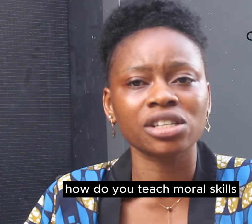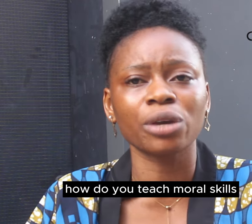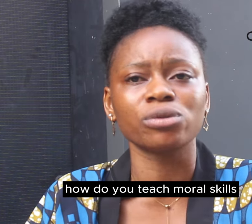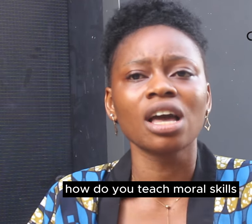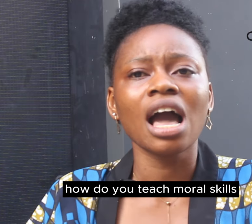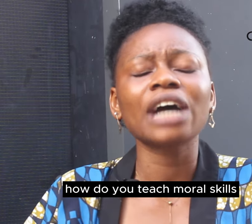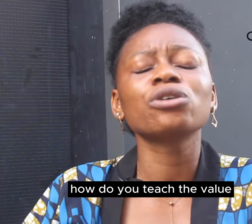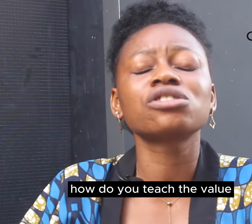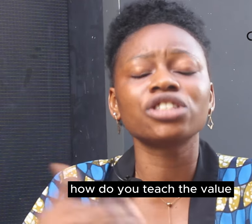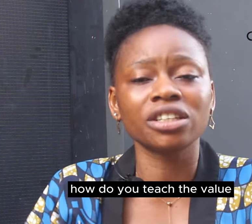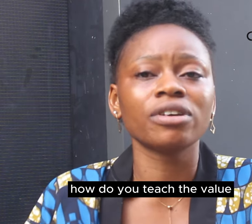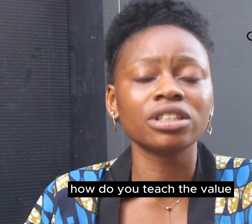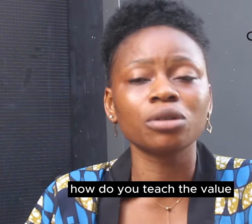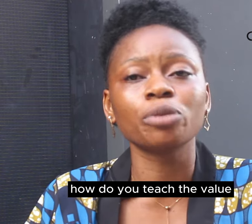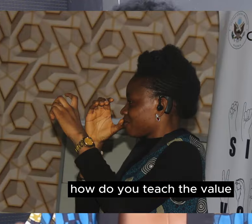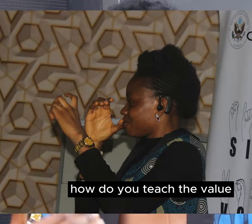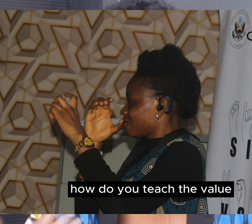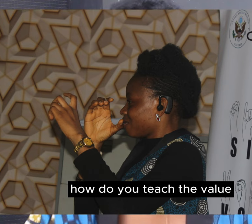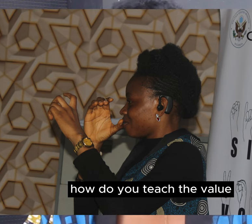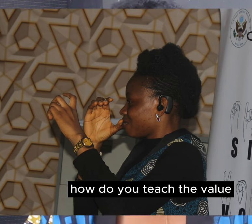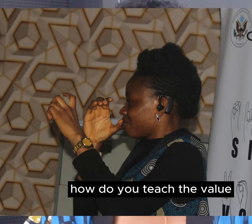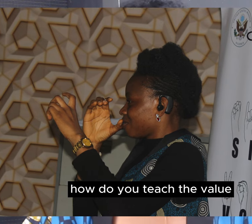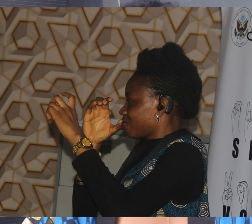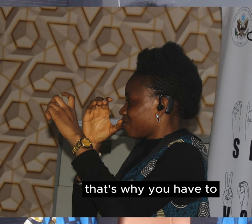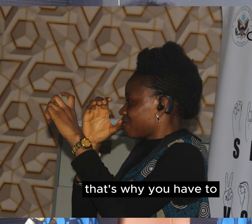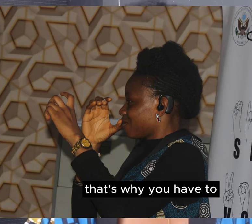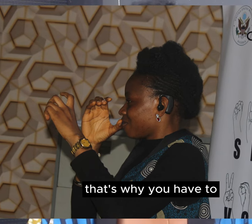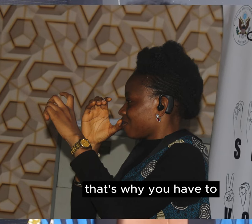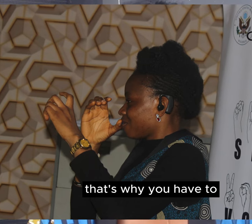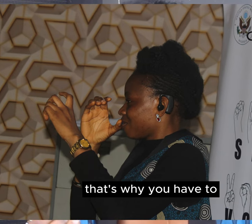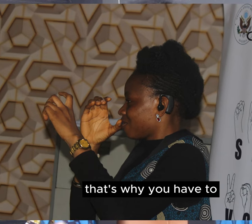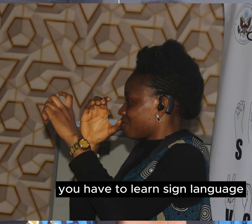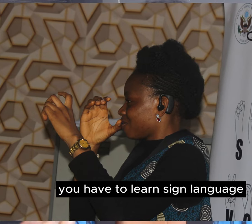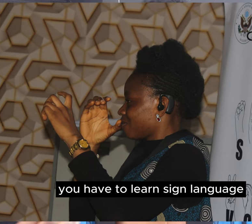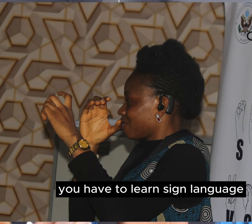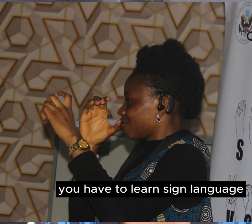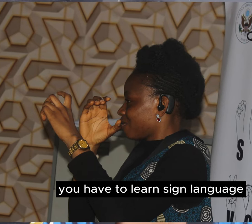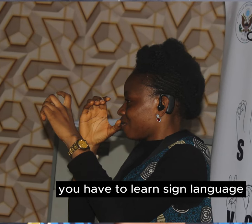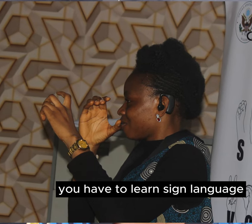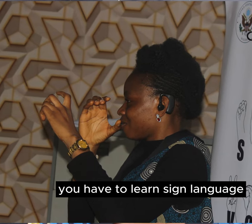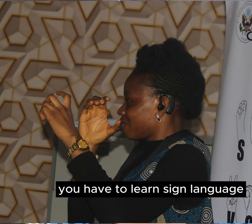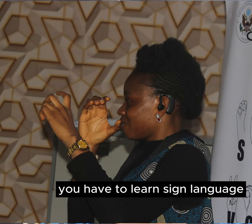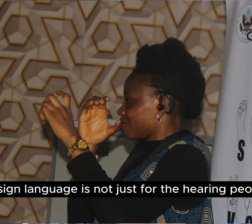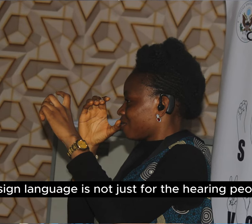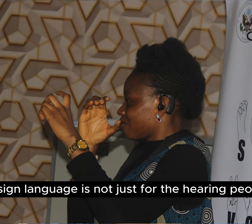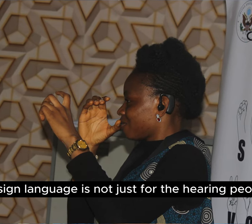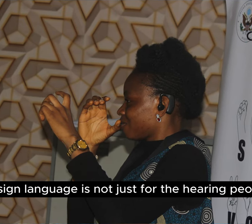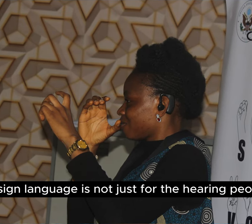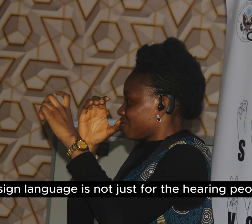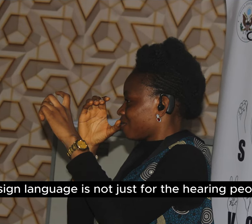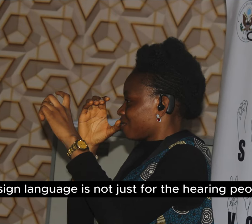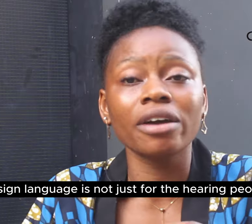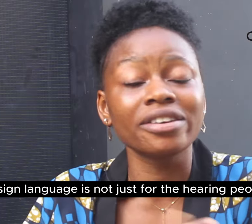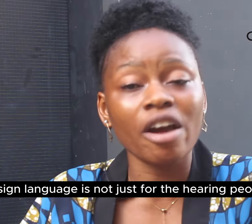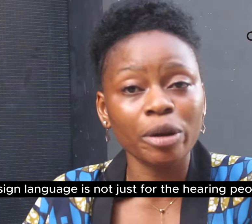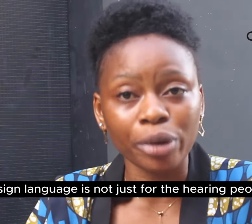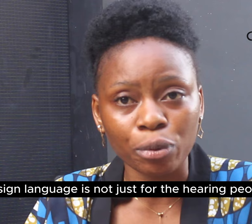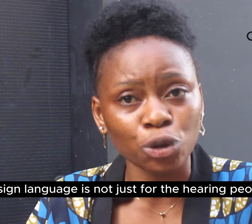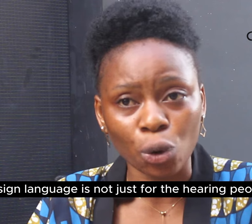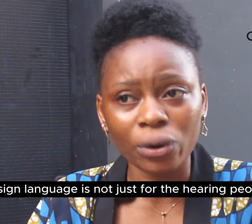skills? How do you teach the boy value? That's why you have to learn sign language. Sign language is not just for the hearing people, no.